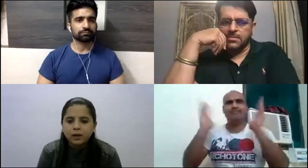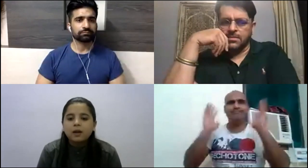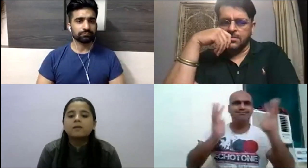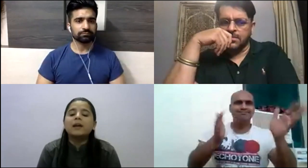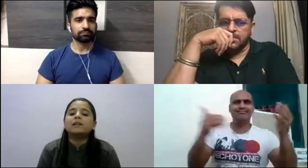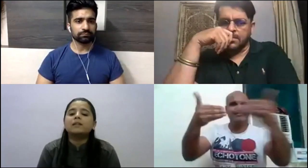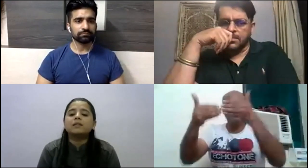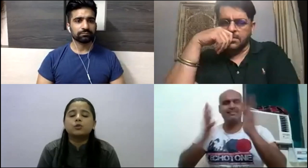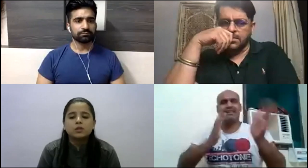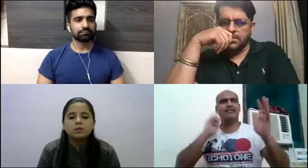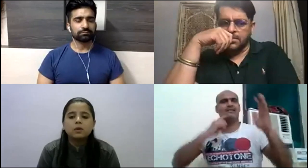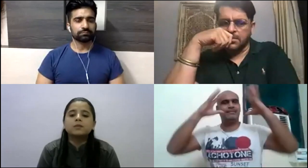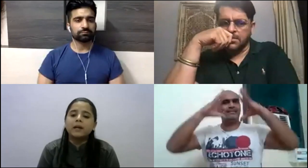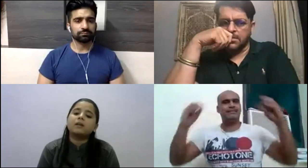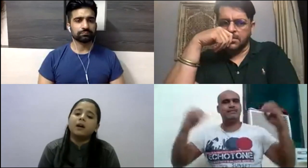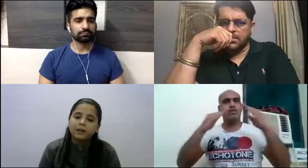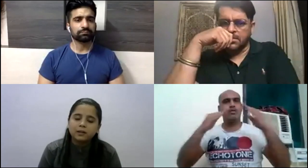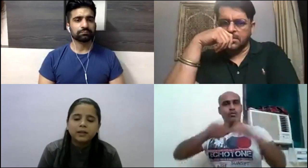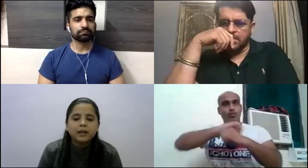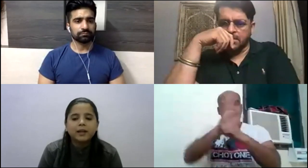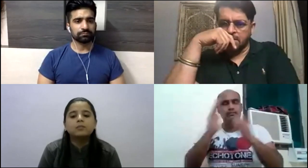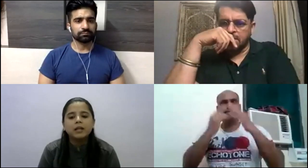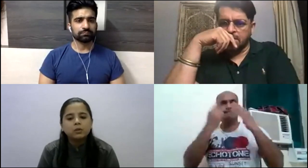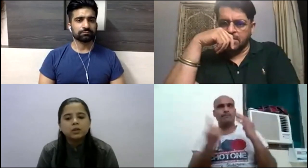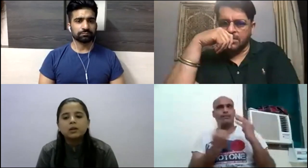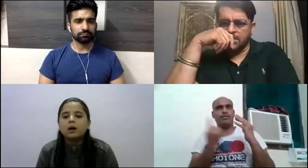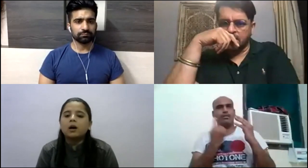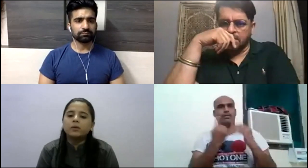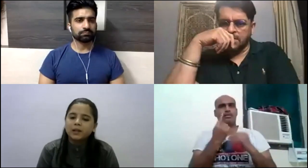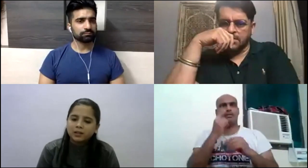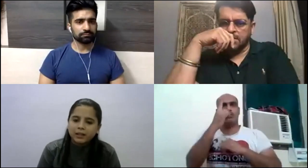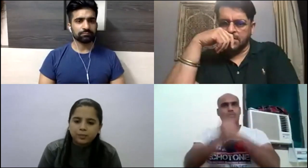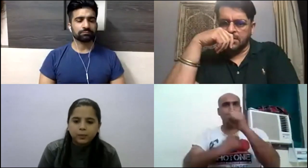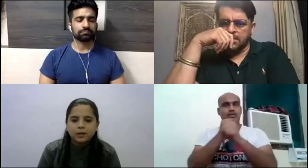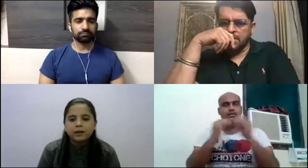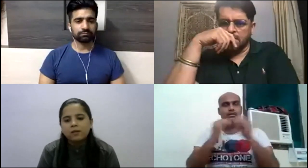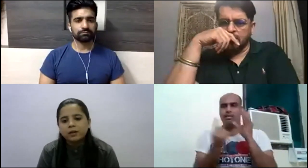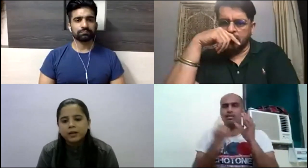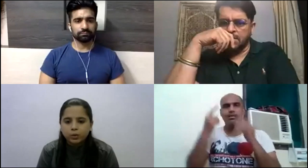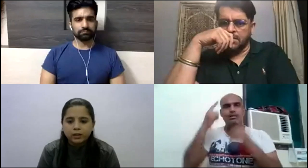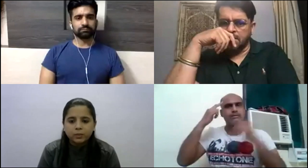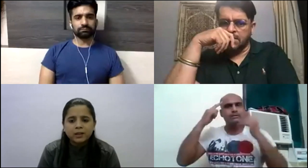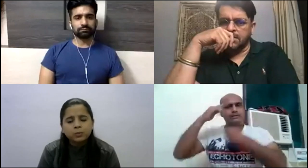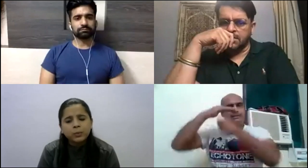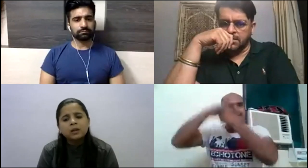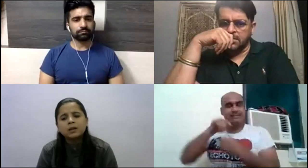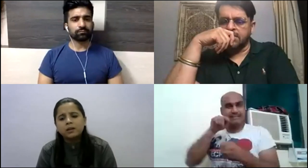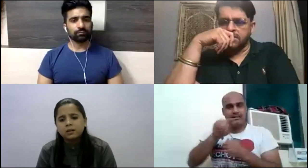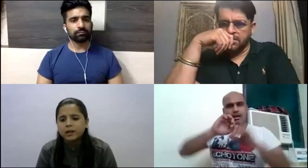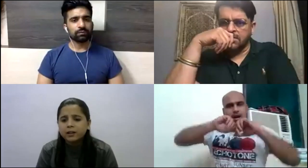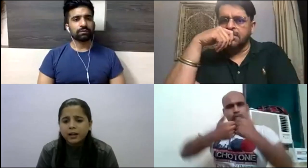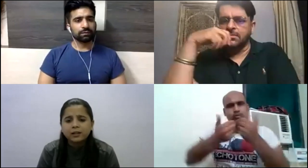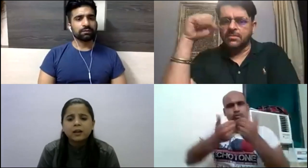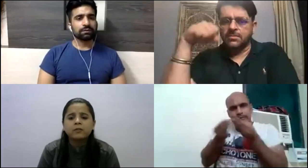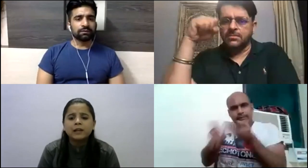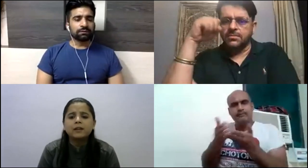people. While this situation was better earlier, they can meet with other deaf people and have a get together. But it's been a year,